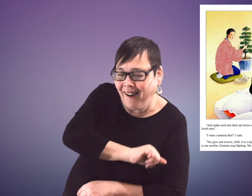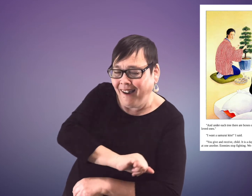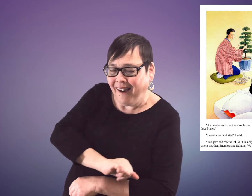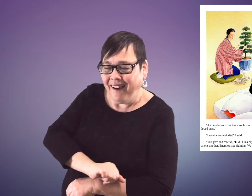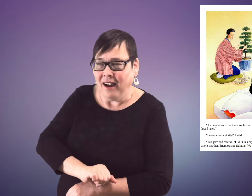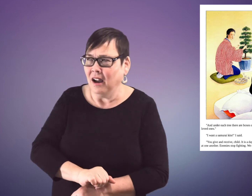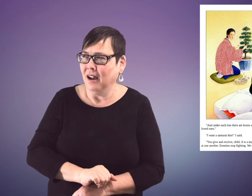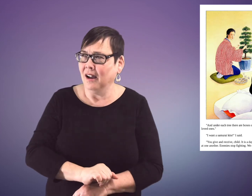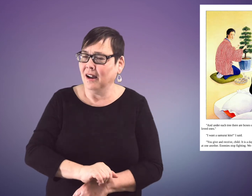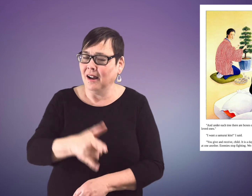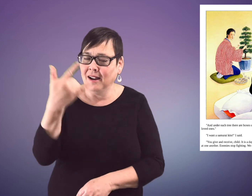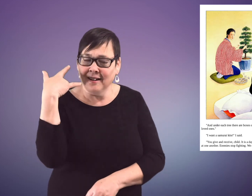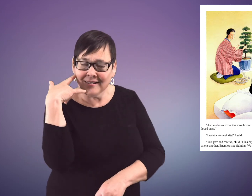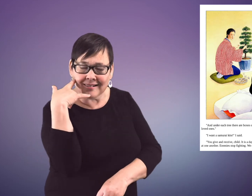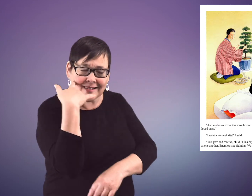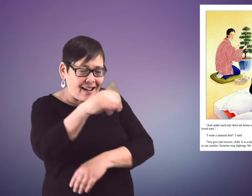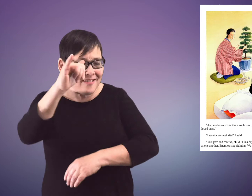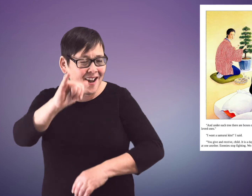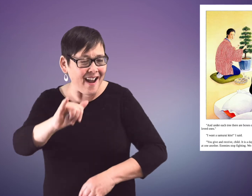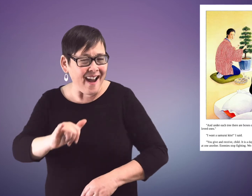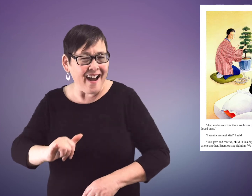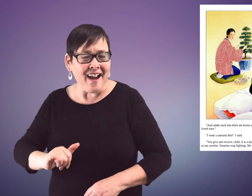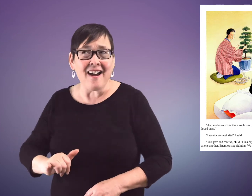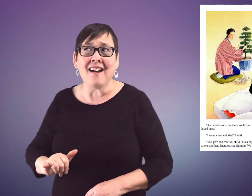she whispered. I nodded.